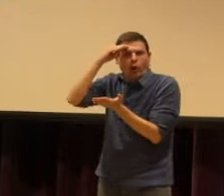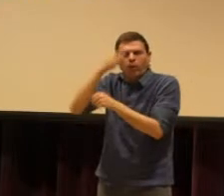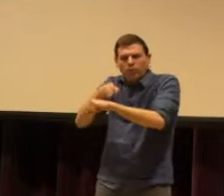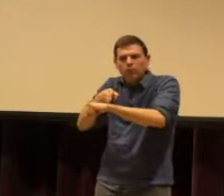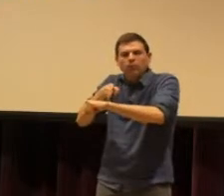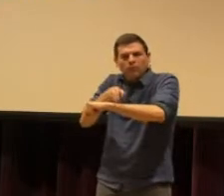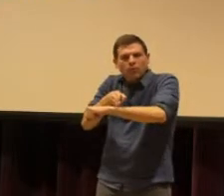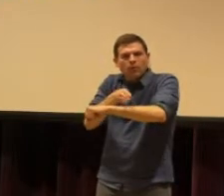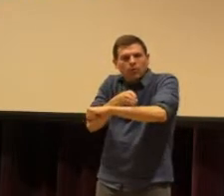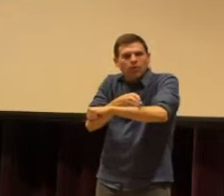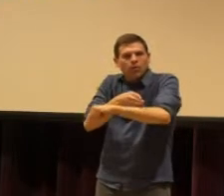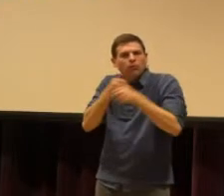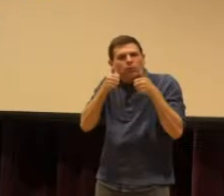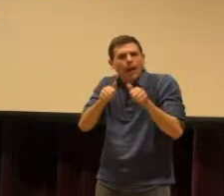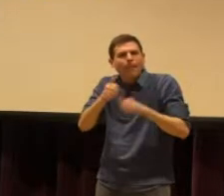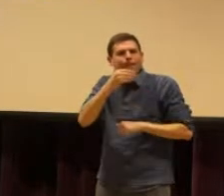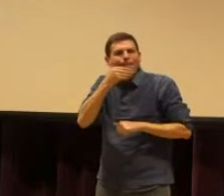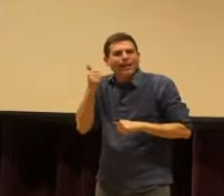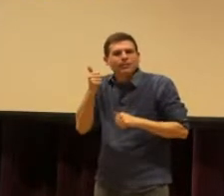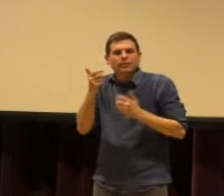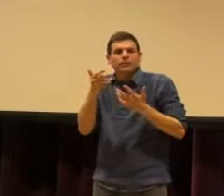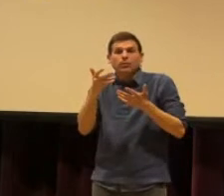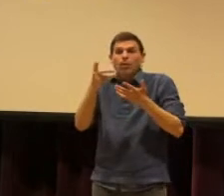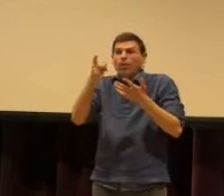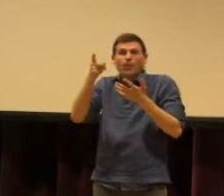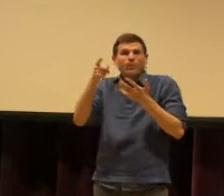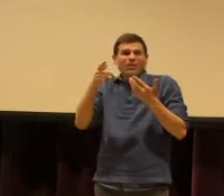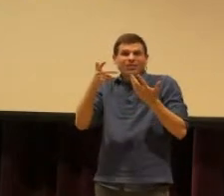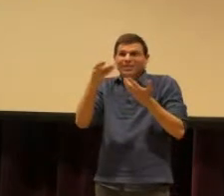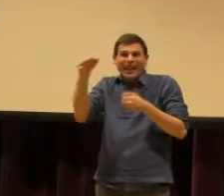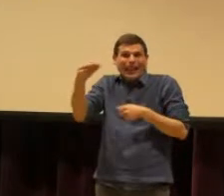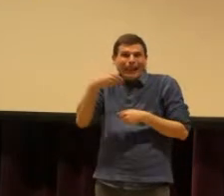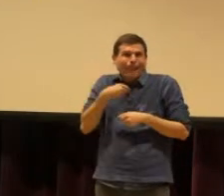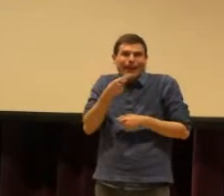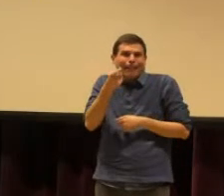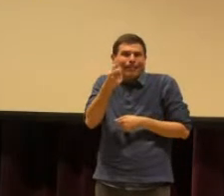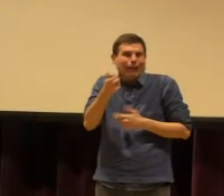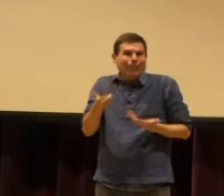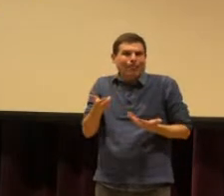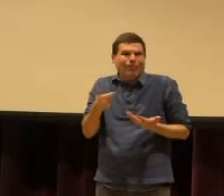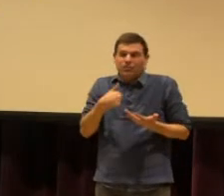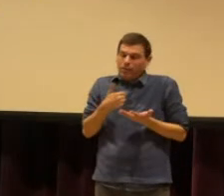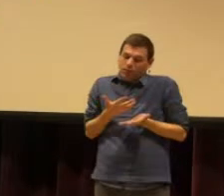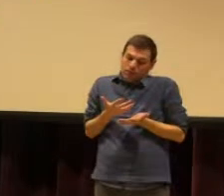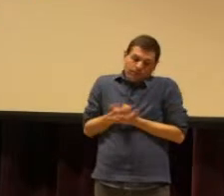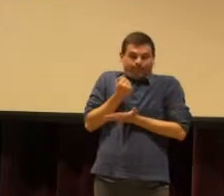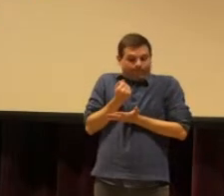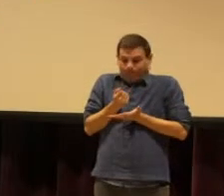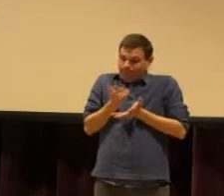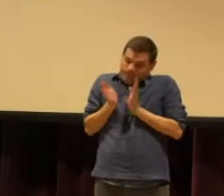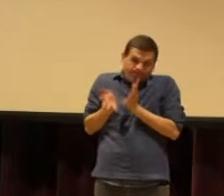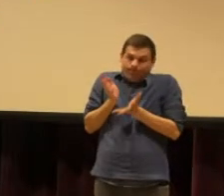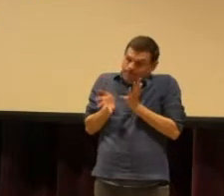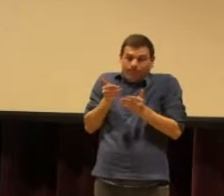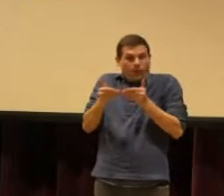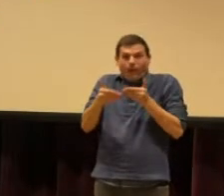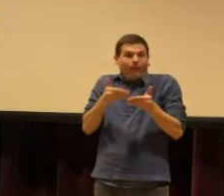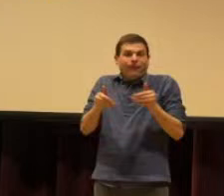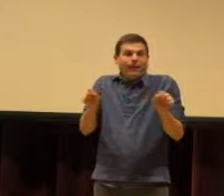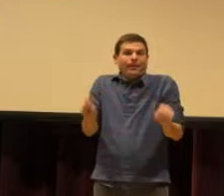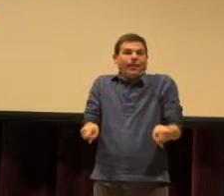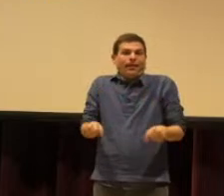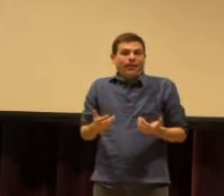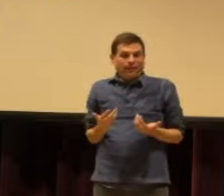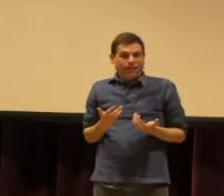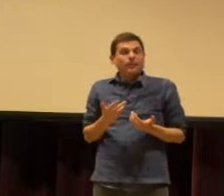to work with what's given to me, I guess, because it's hard because none of these are going to be, most of the time, they're not going